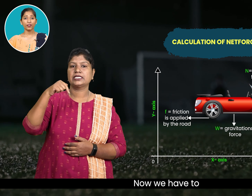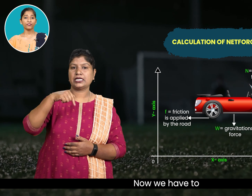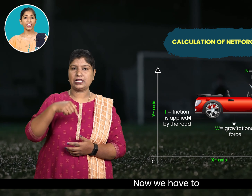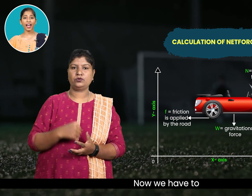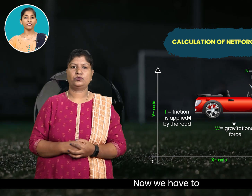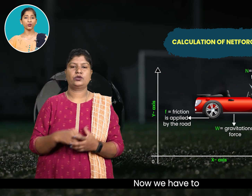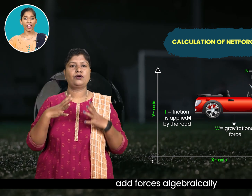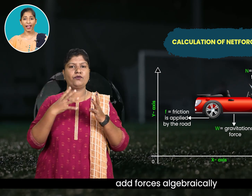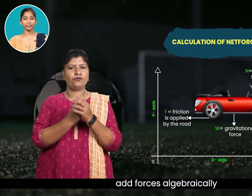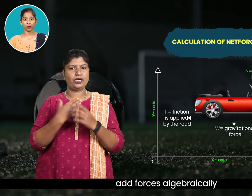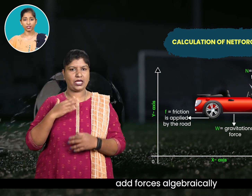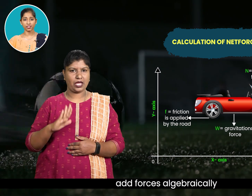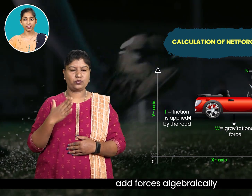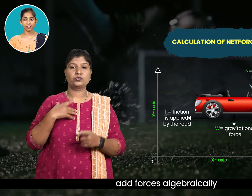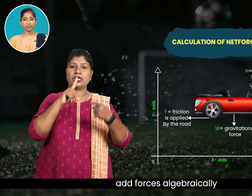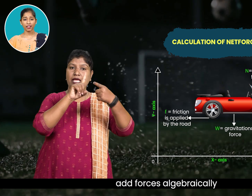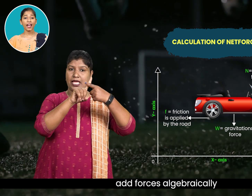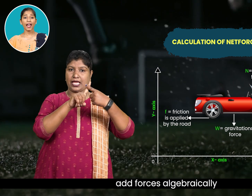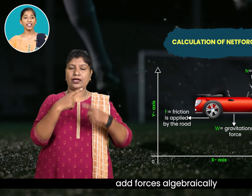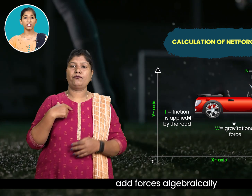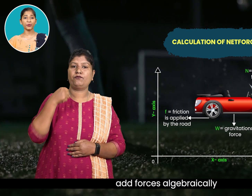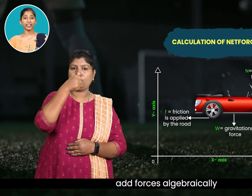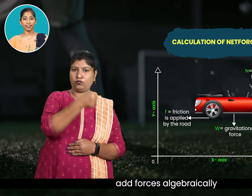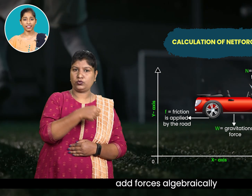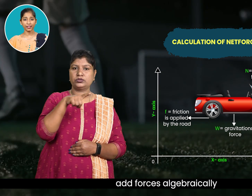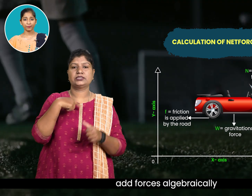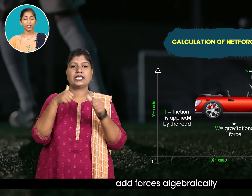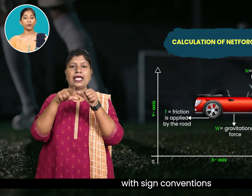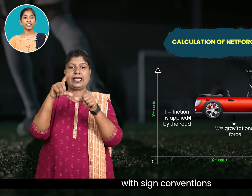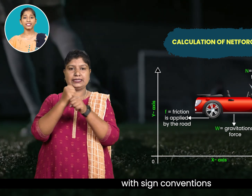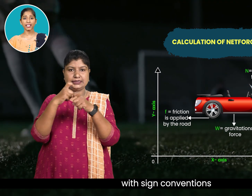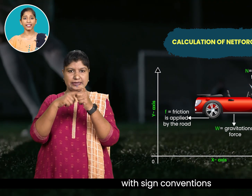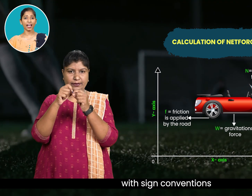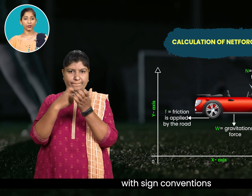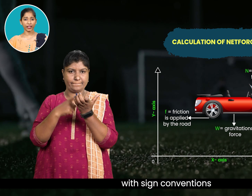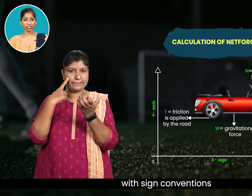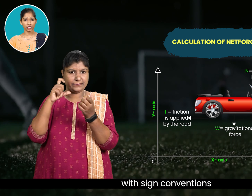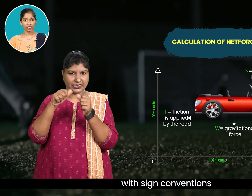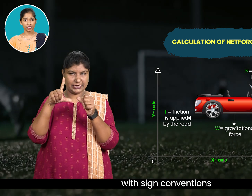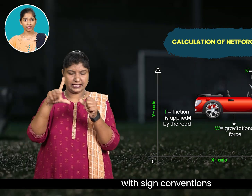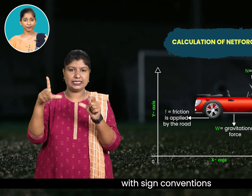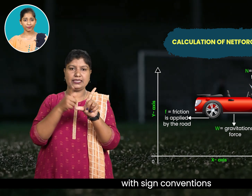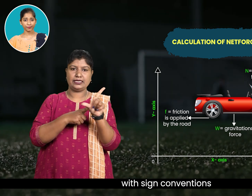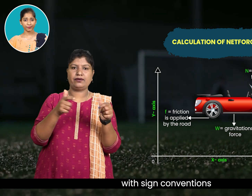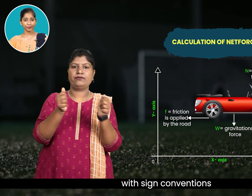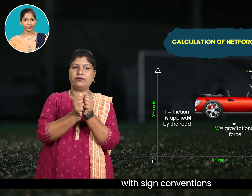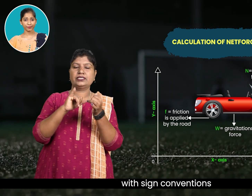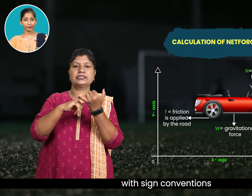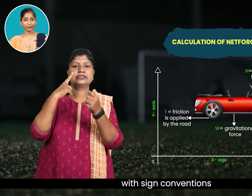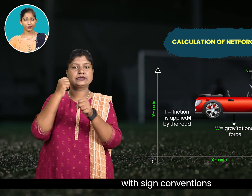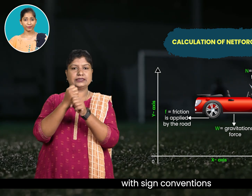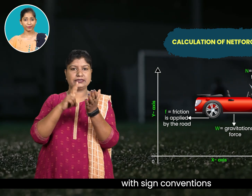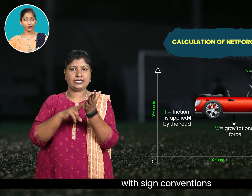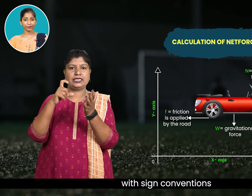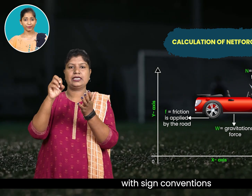Now, we have to add forces algebraically with sign conventions